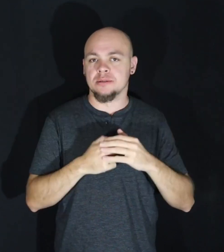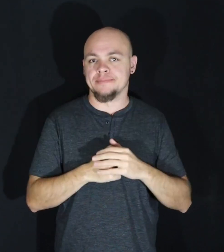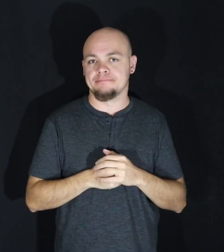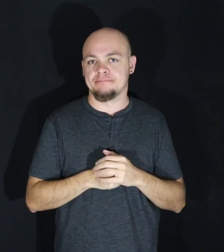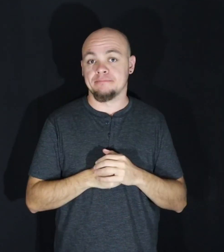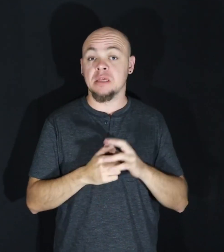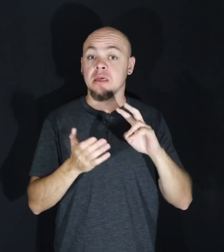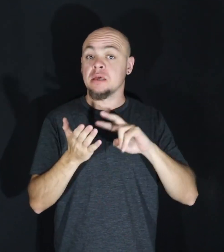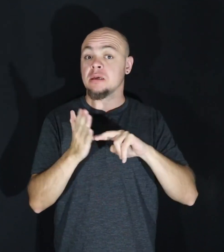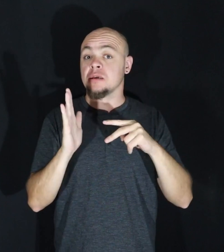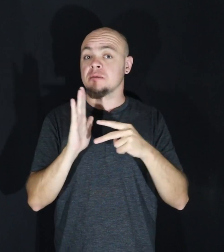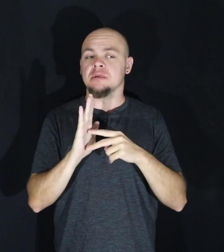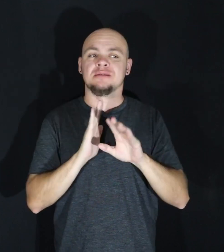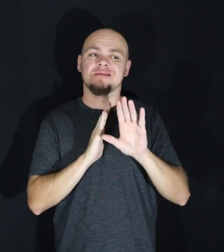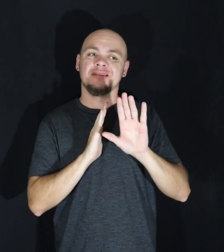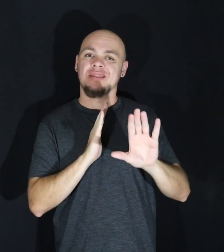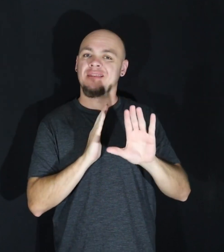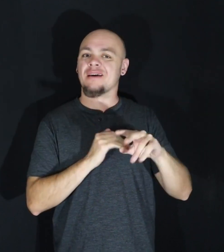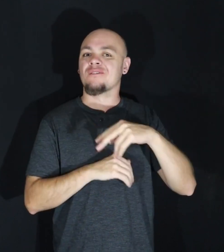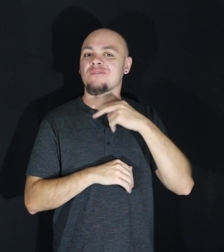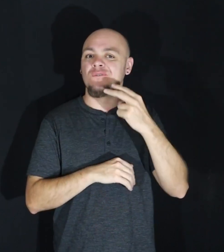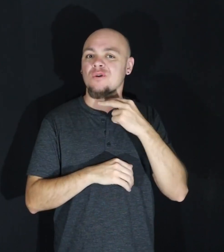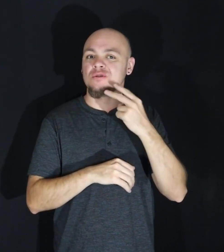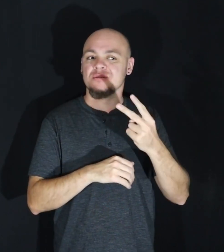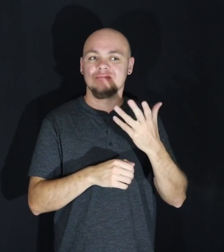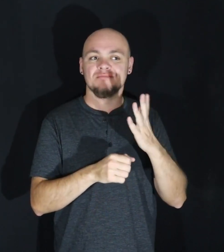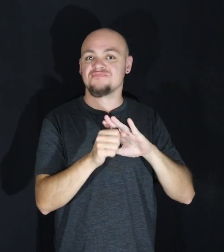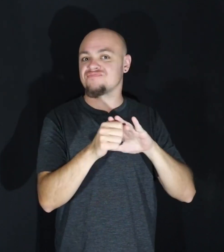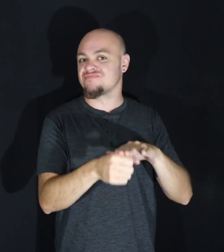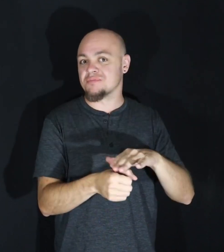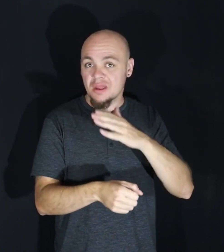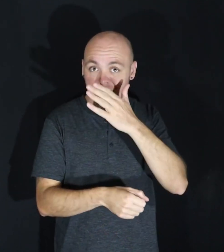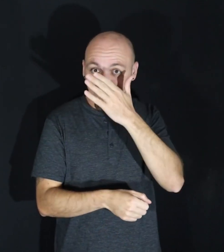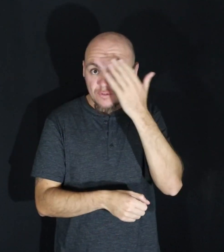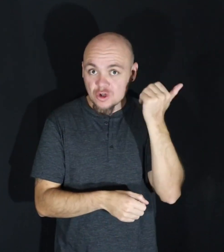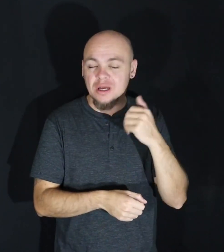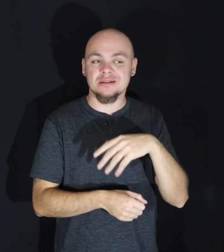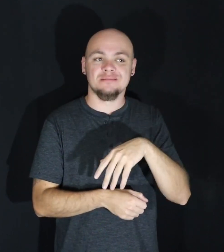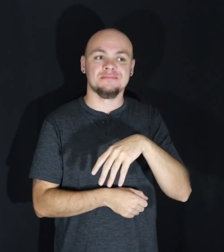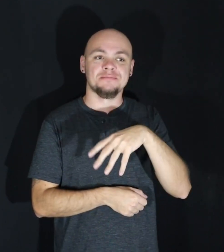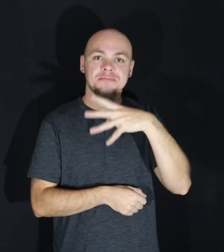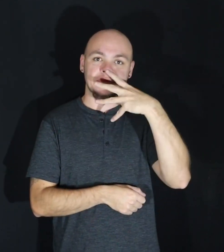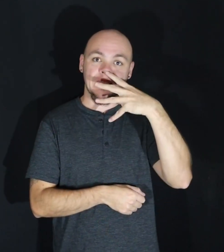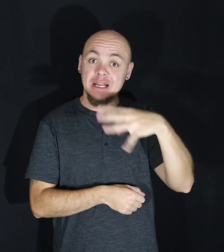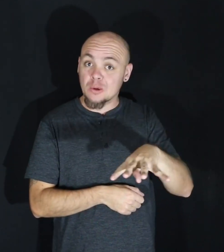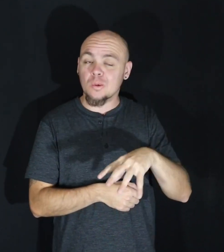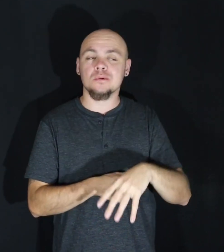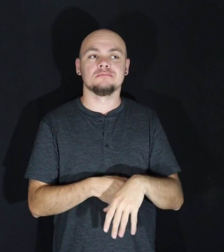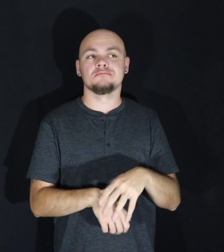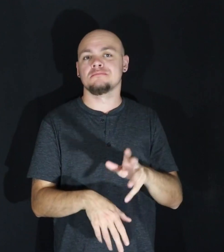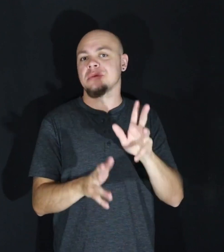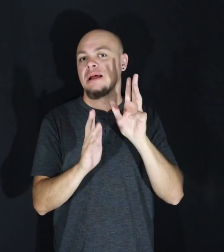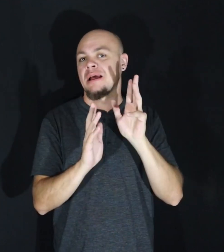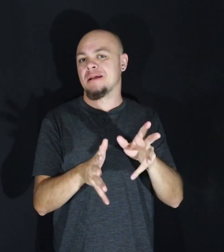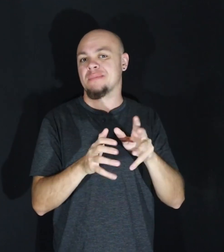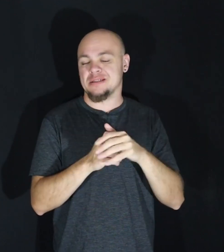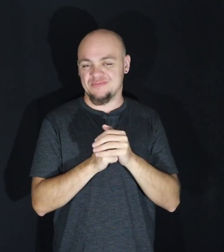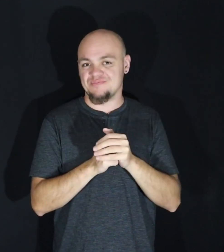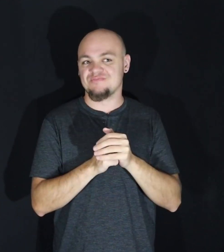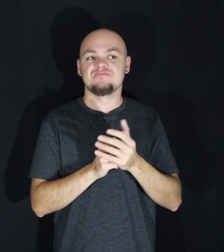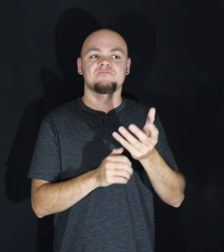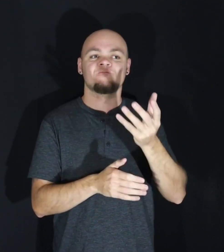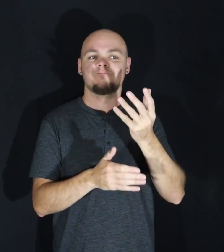This means their voices are forgotten, neglected, abandoned, and